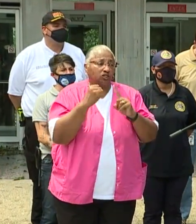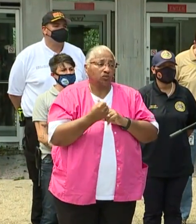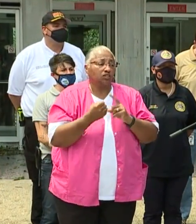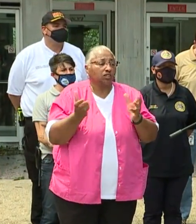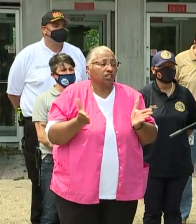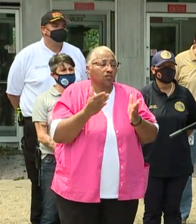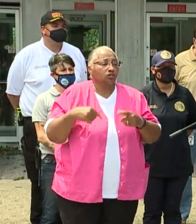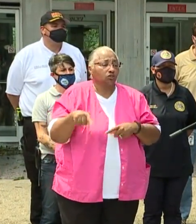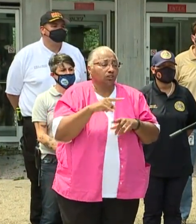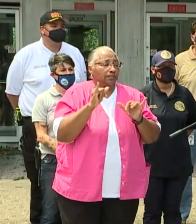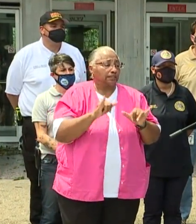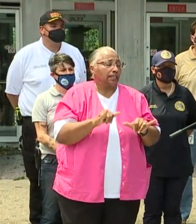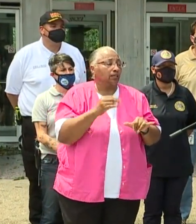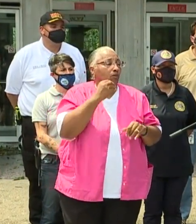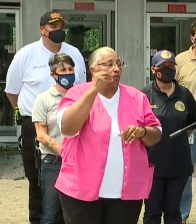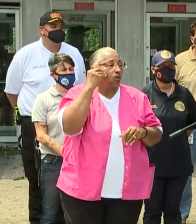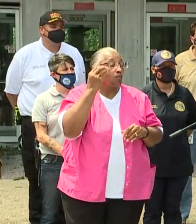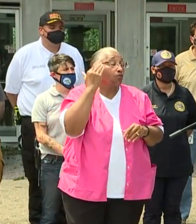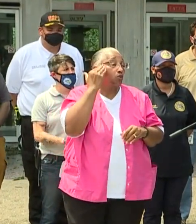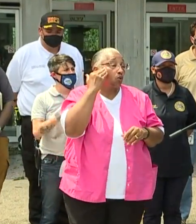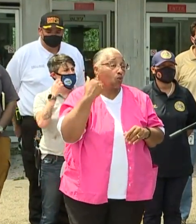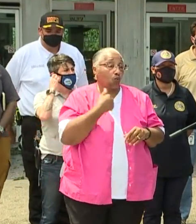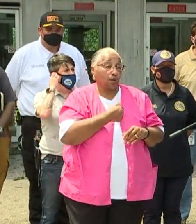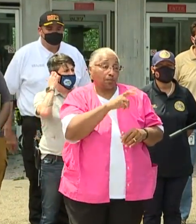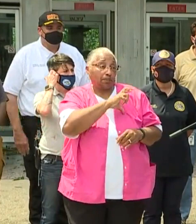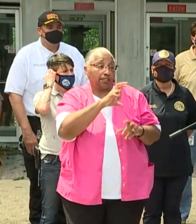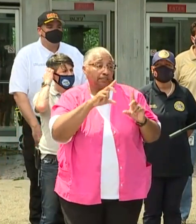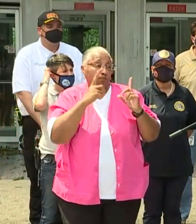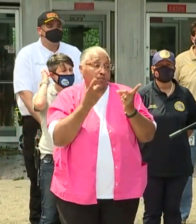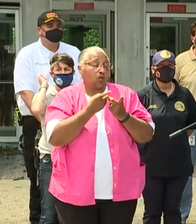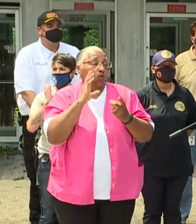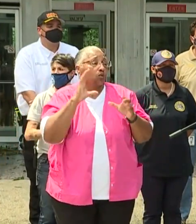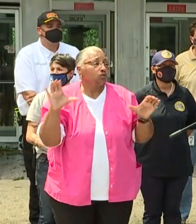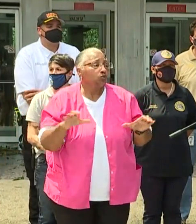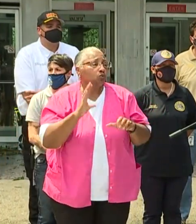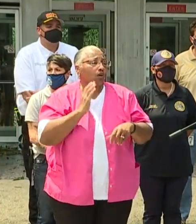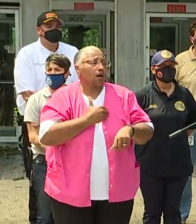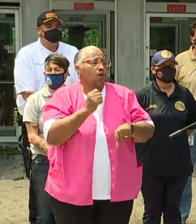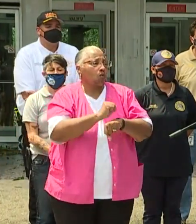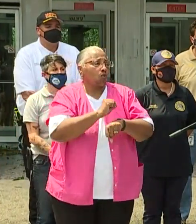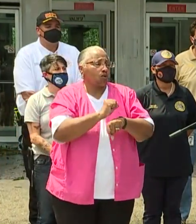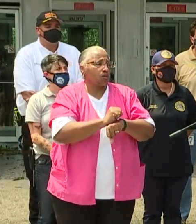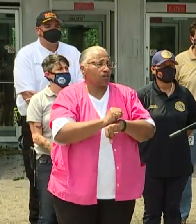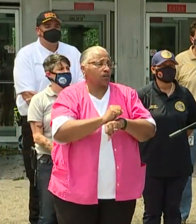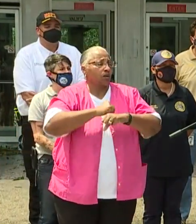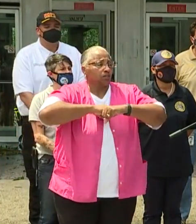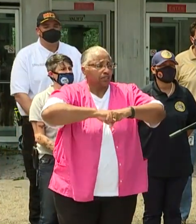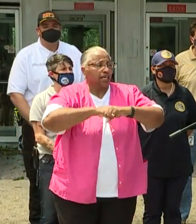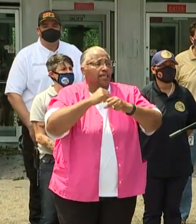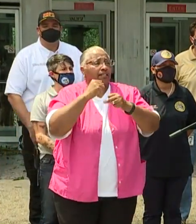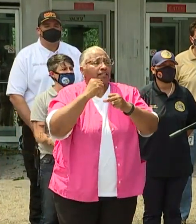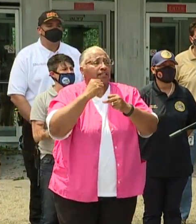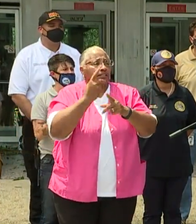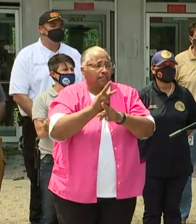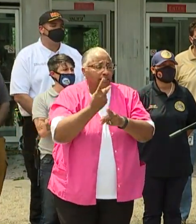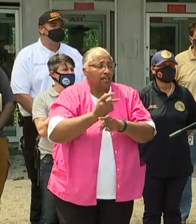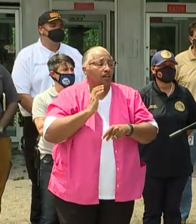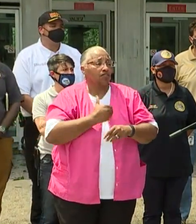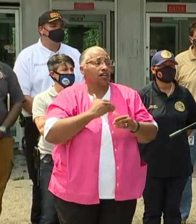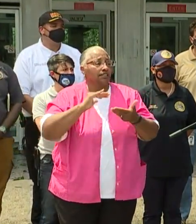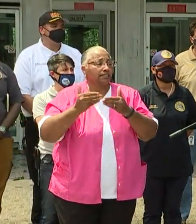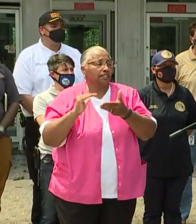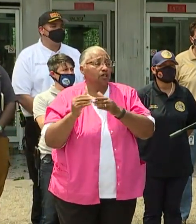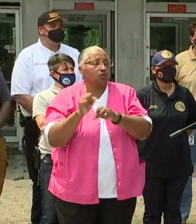are. Know that we as the police department will continue to do our due diligence to protect and serve our city while we're working along with our